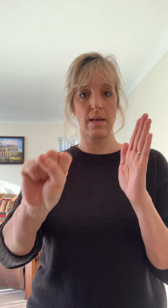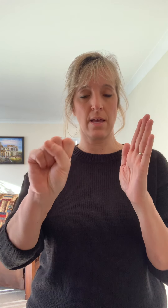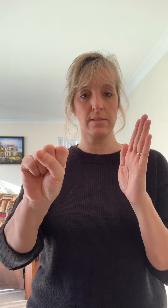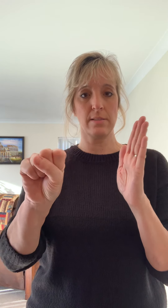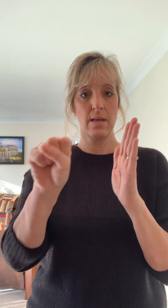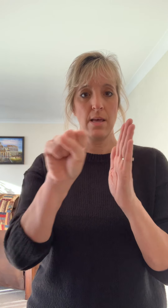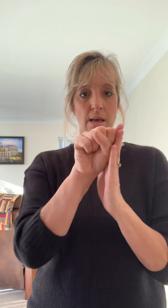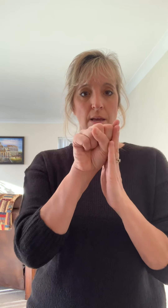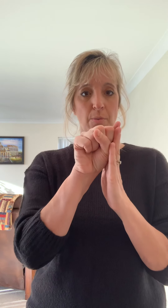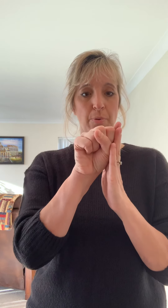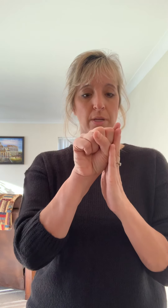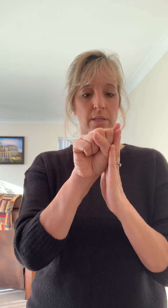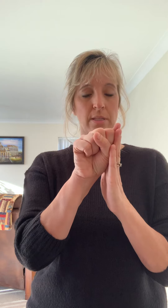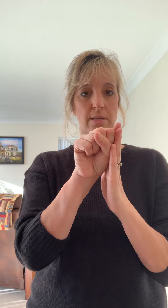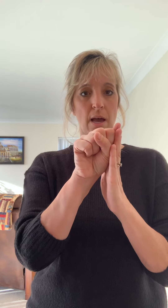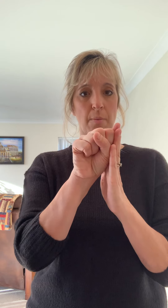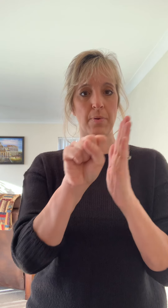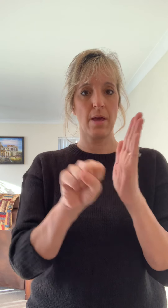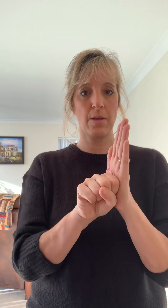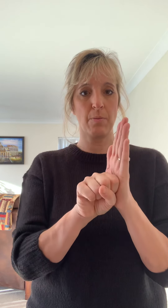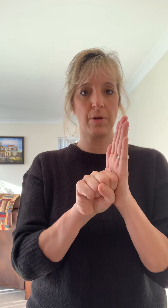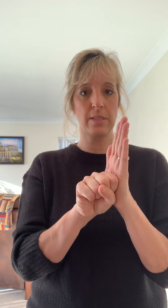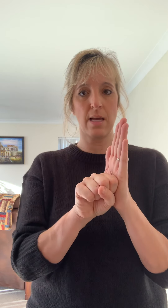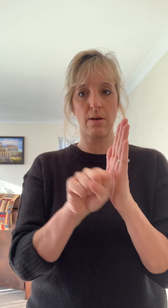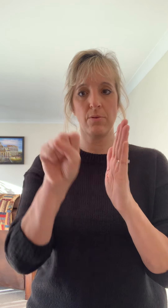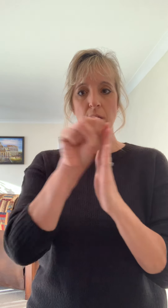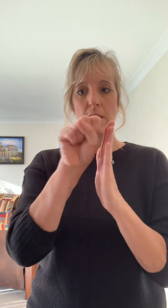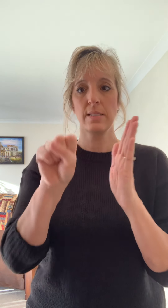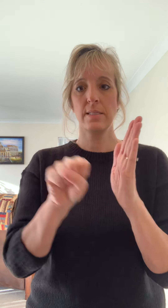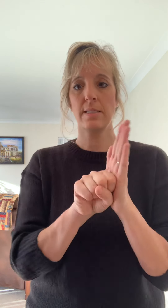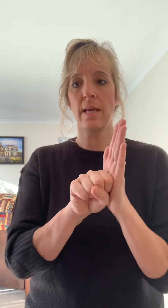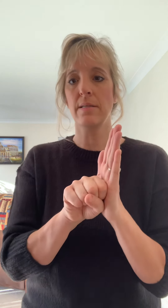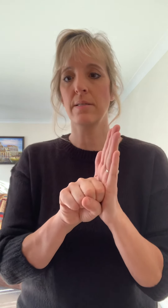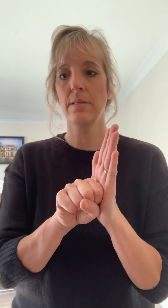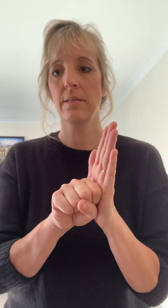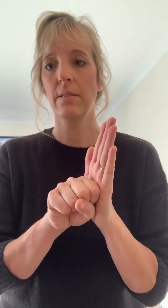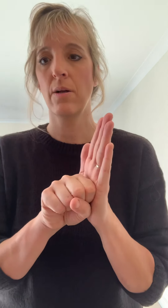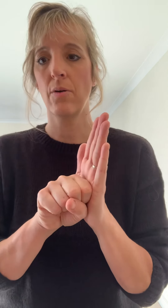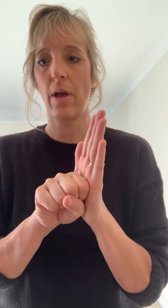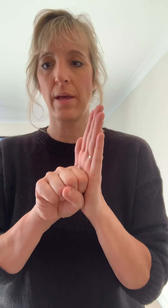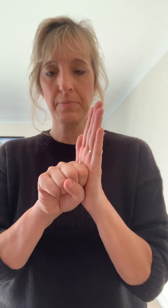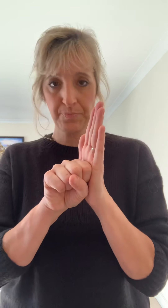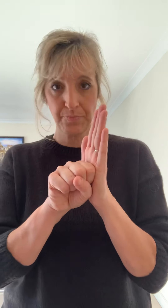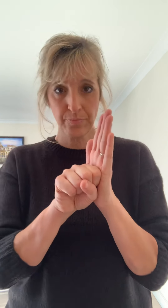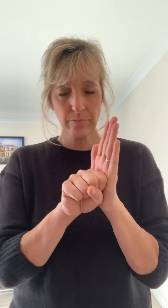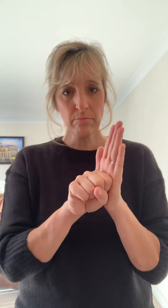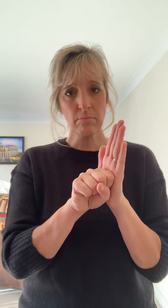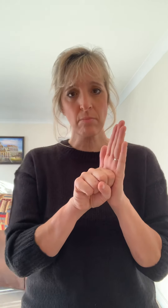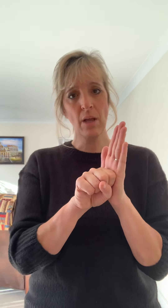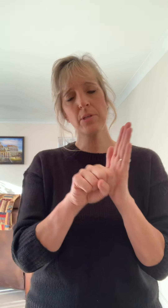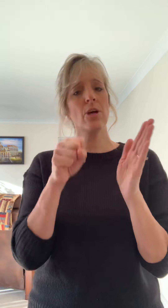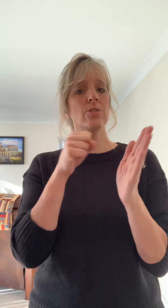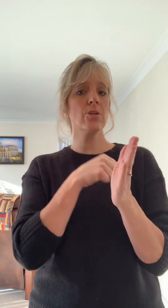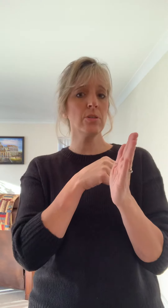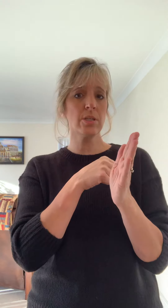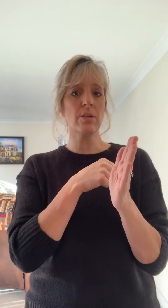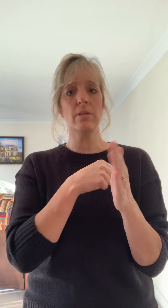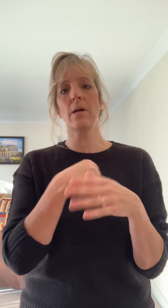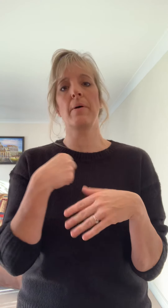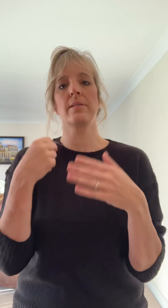S, and you put it at the top and you bring it down. State, okay? Now we talked earlier about the sign